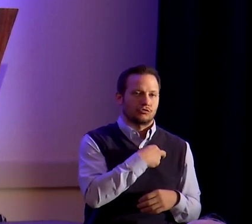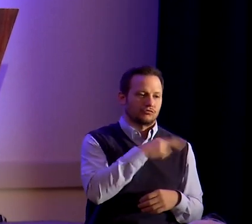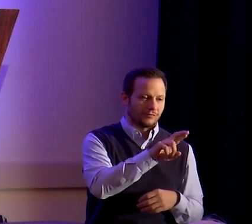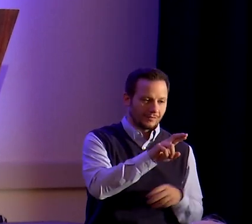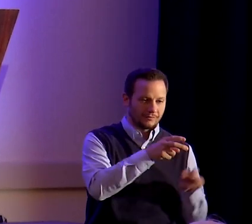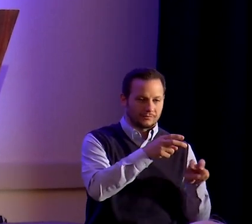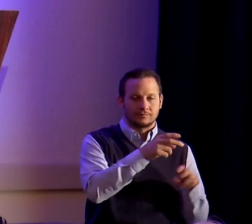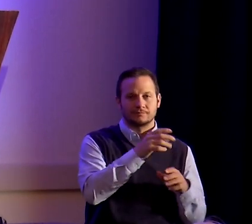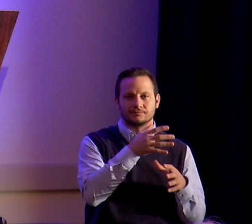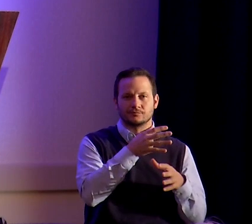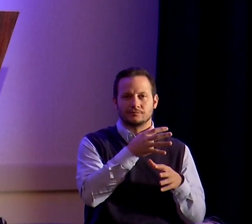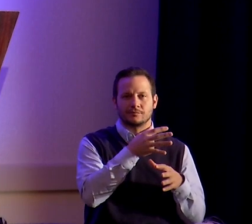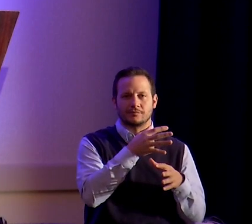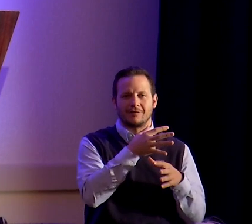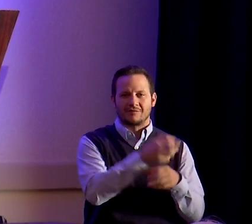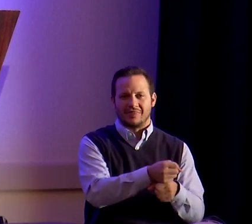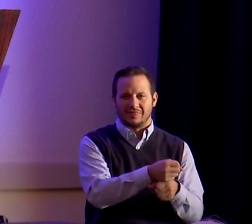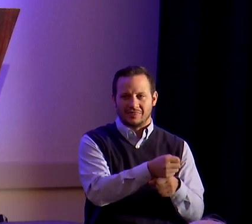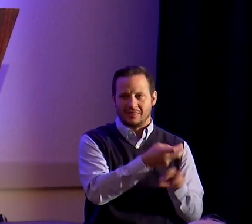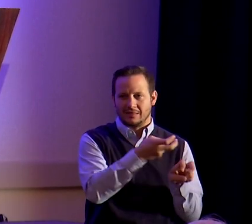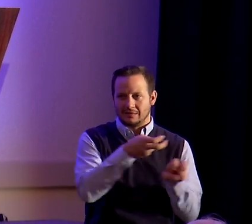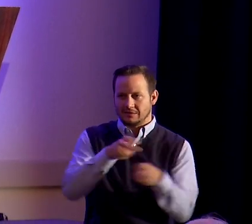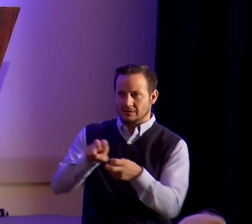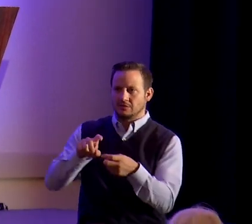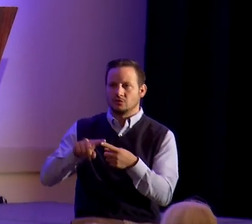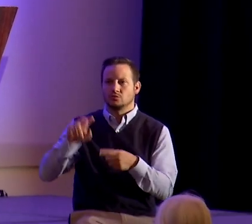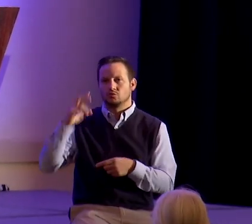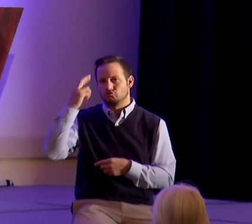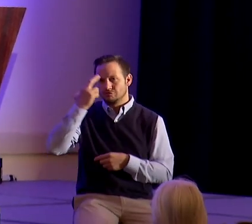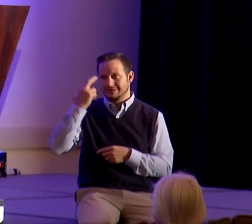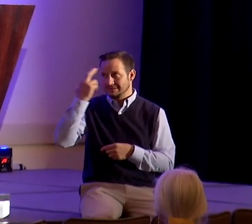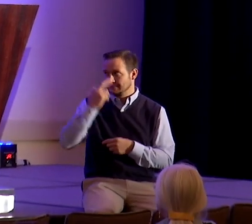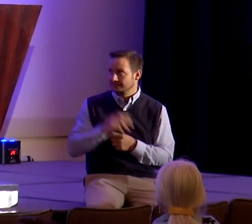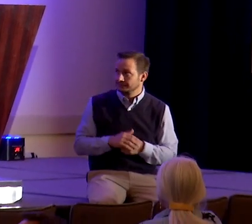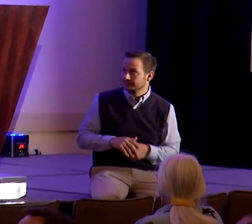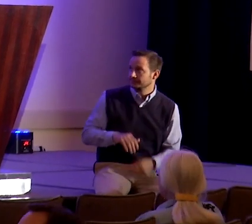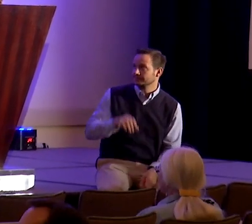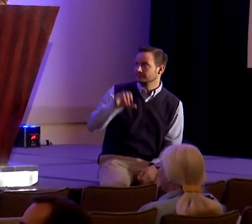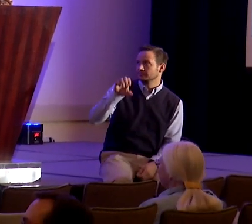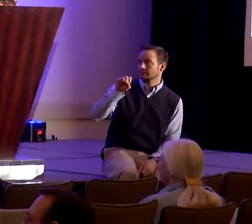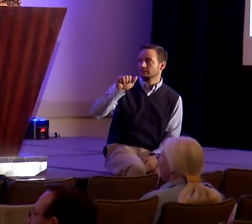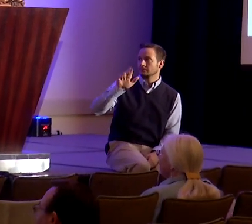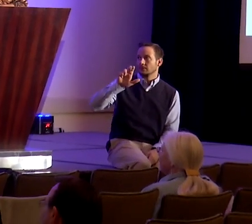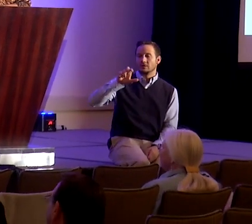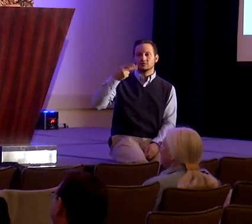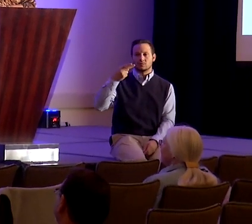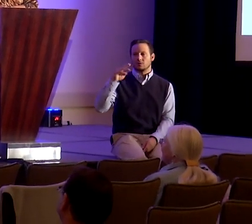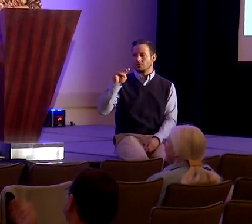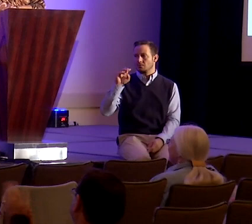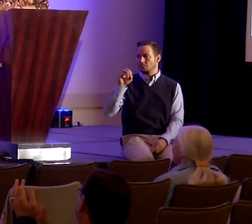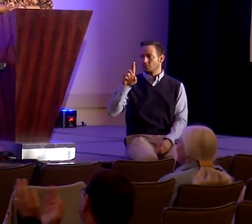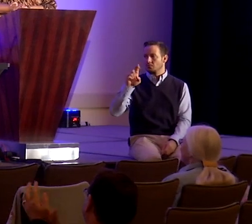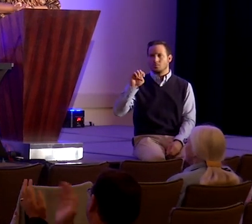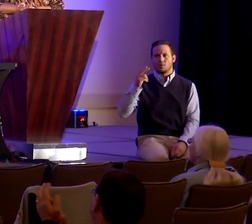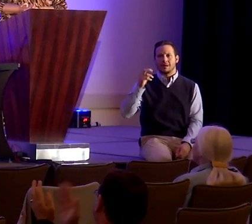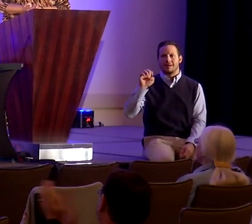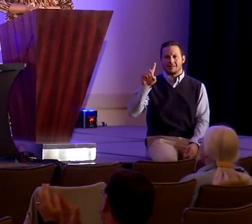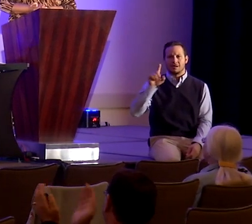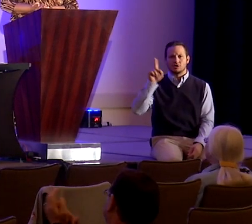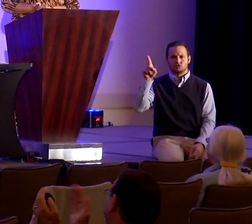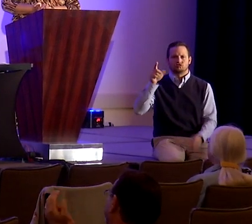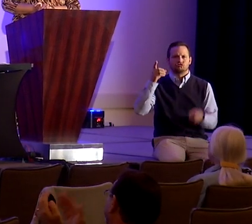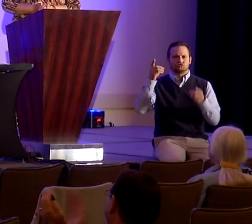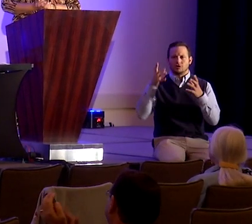reason. Come on up here. Sarah Morehead is the executive director of Recovering from Religion, and she's